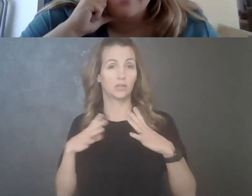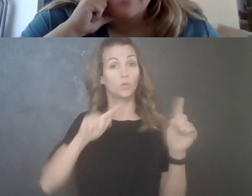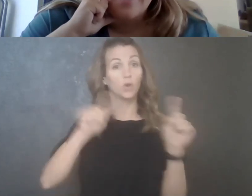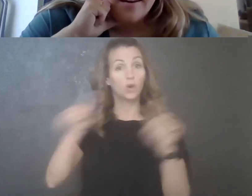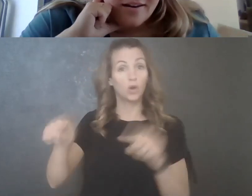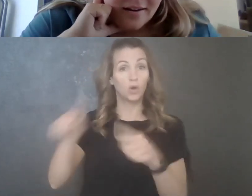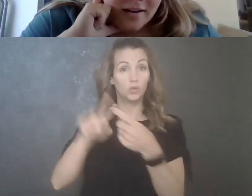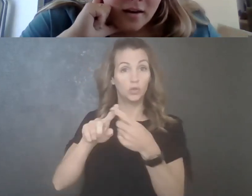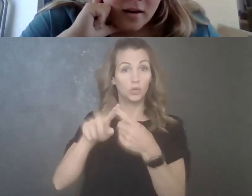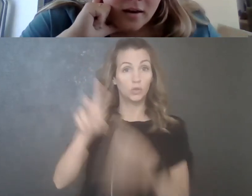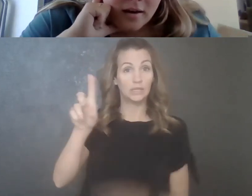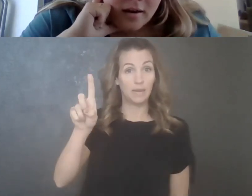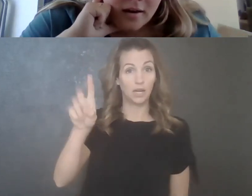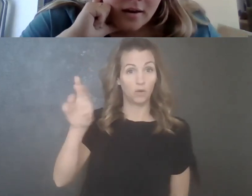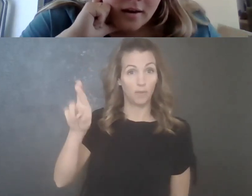Dominican Republic.